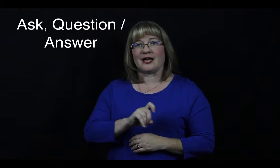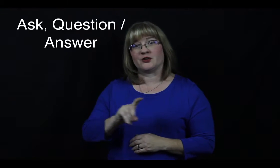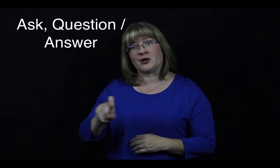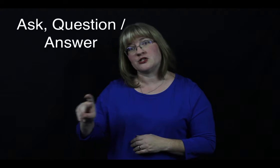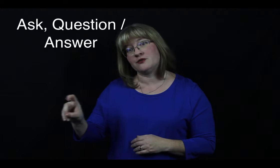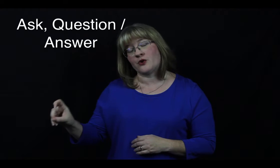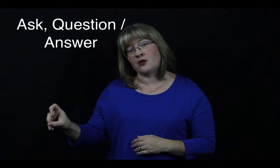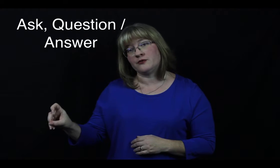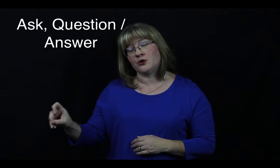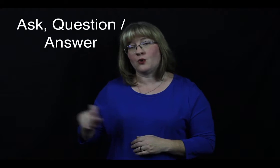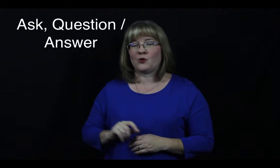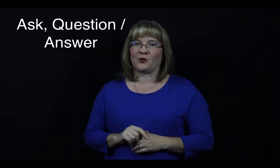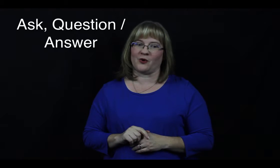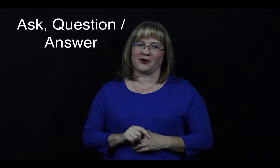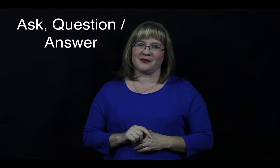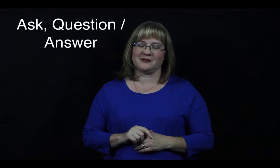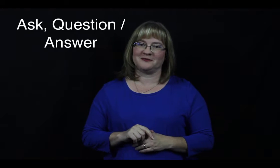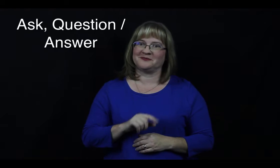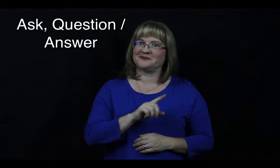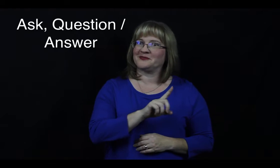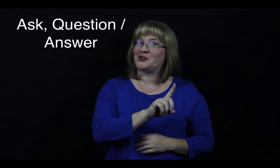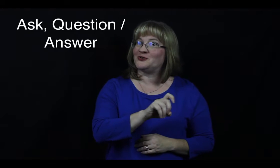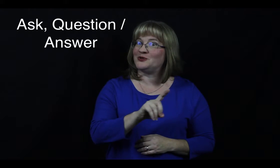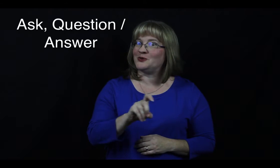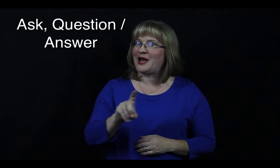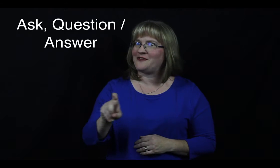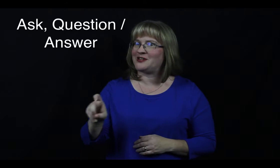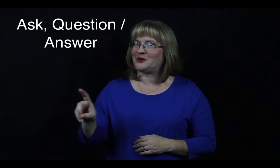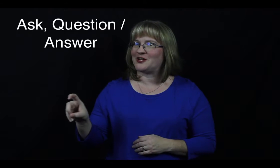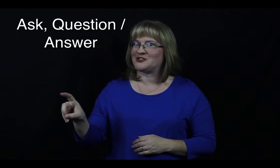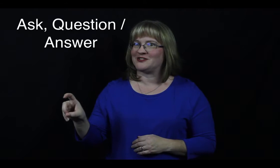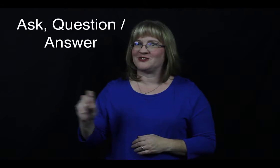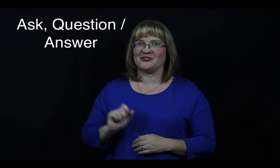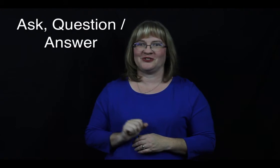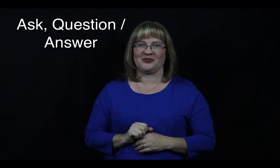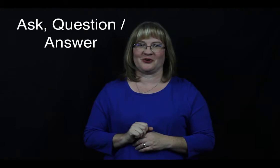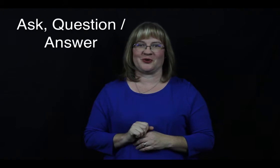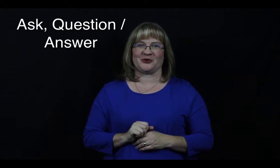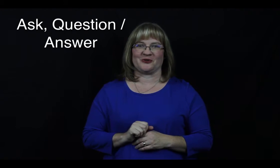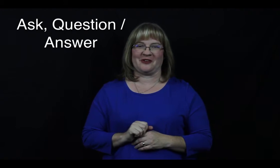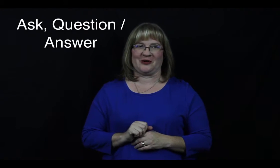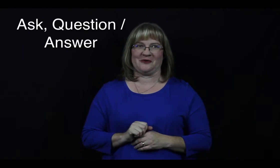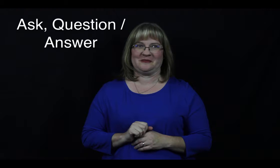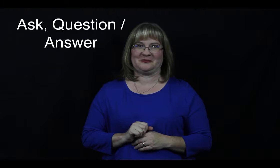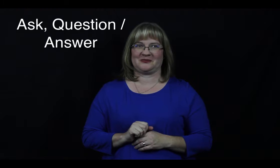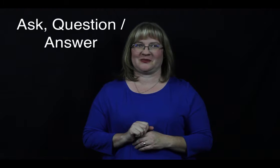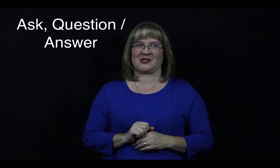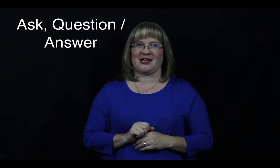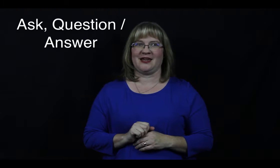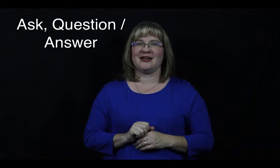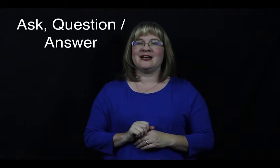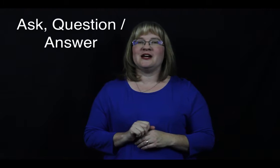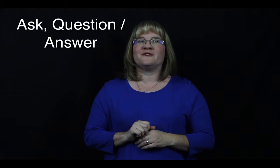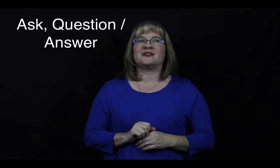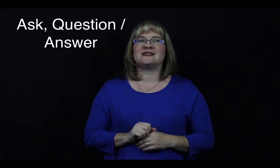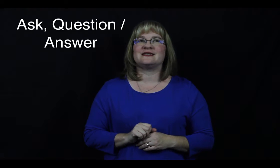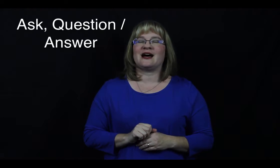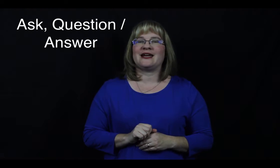have a question for all of you. Or do you have any questions? You could wiggle your finger. Okay? For the